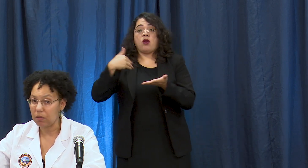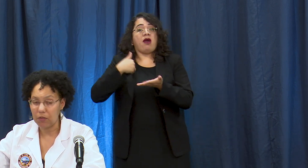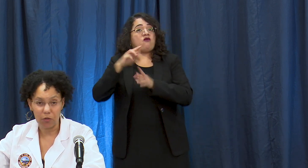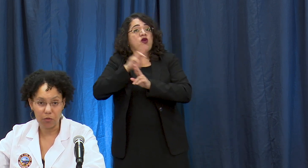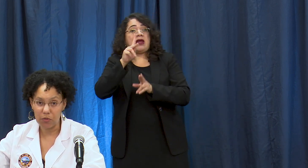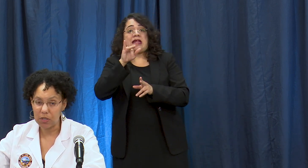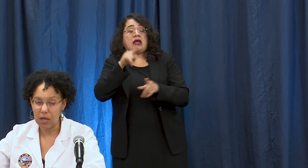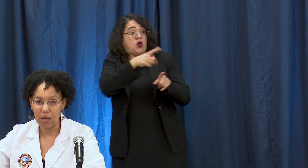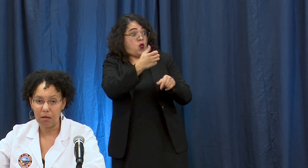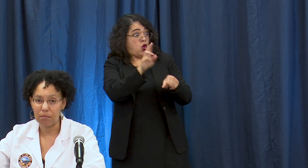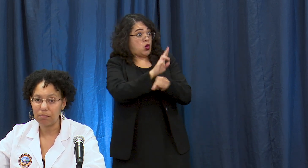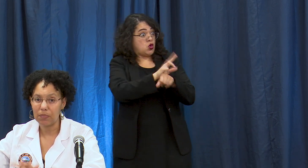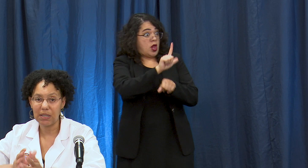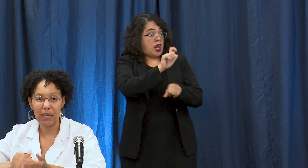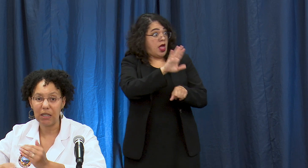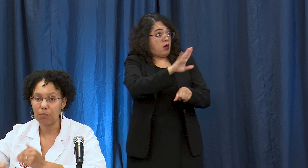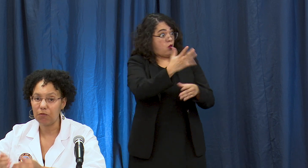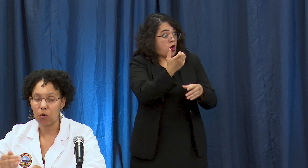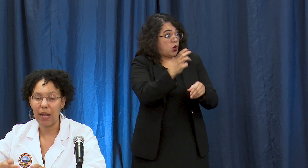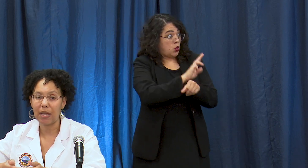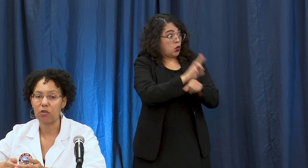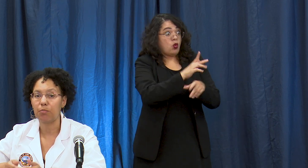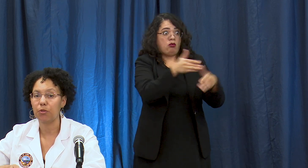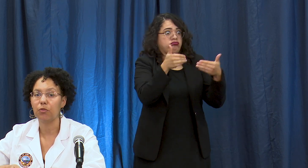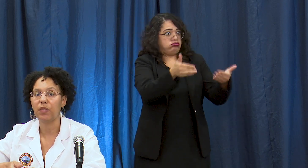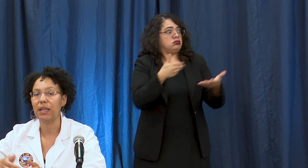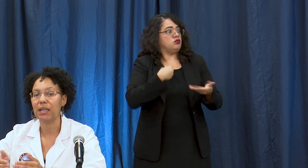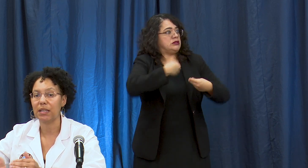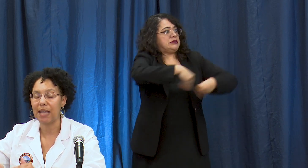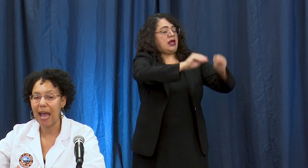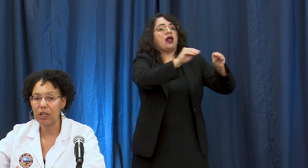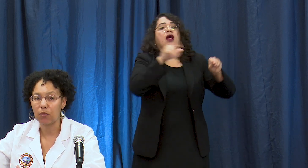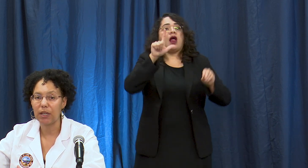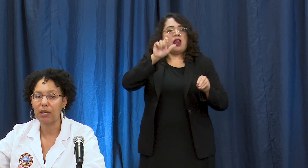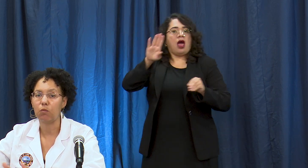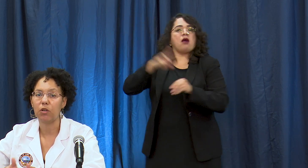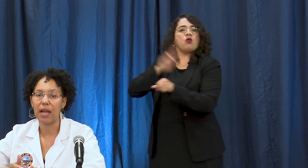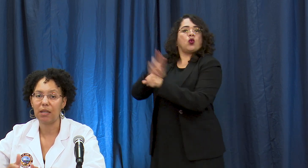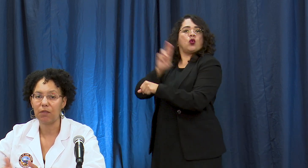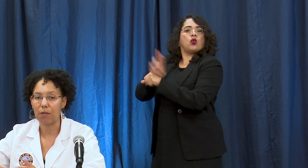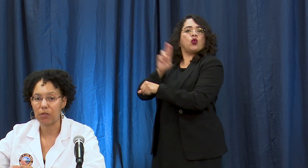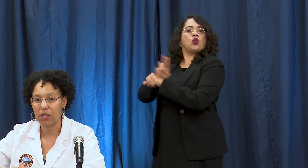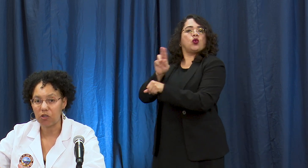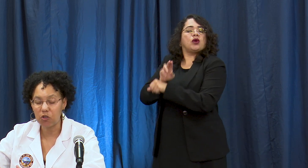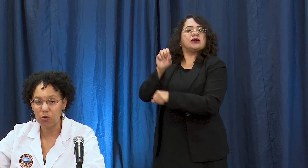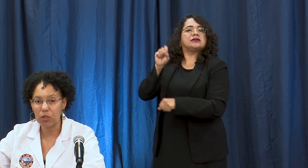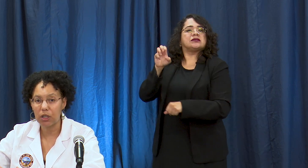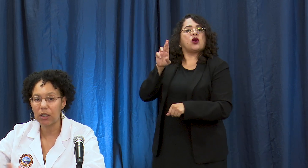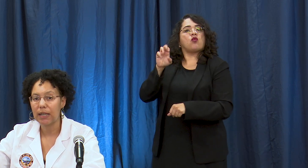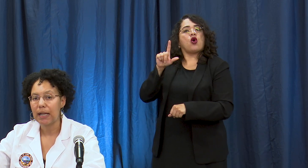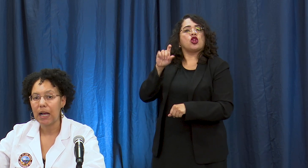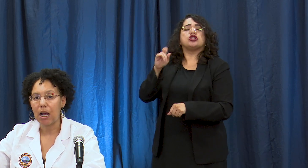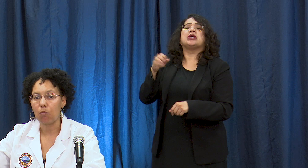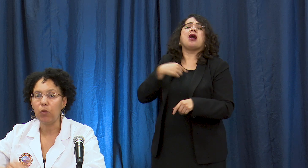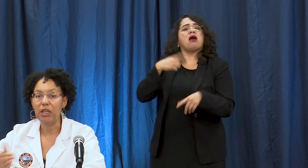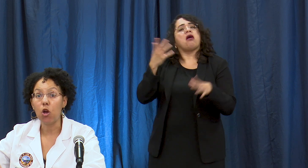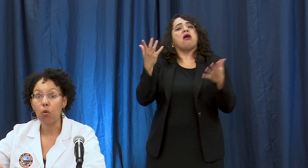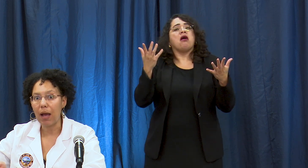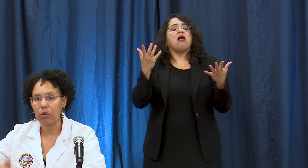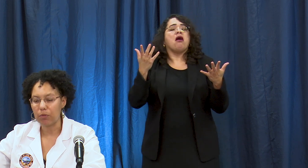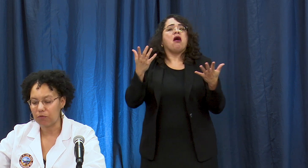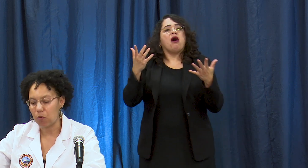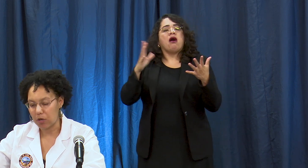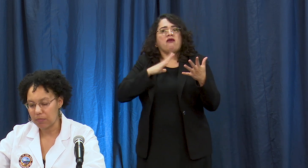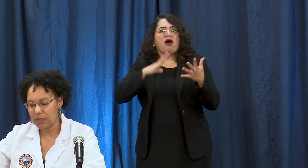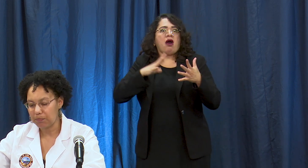doing all of those studies beforehand to prove that, yes, it's accurate, we're 95% sure, we know